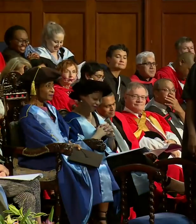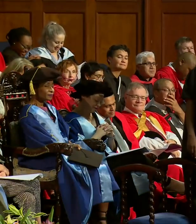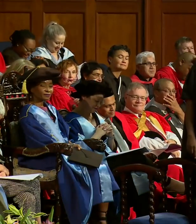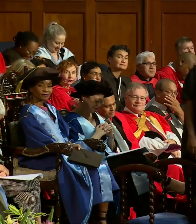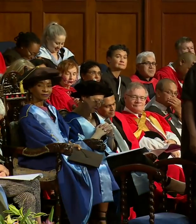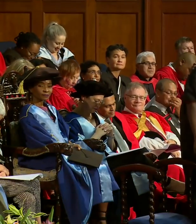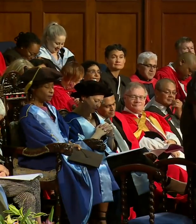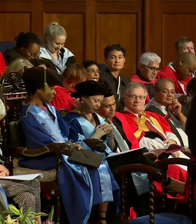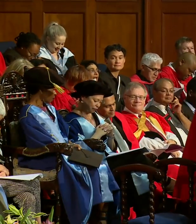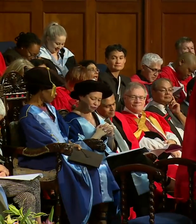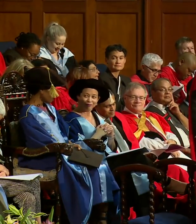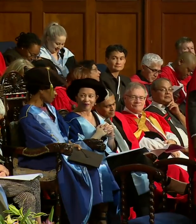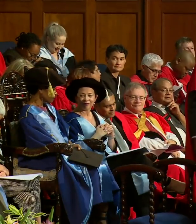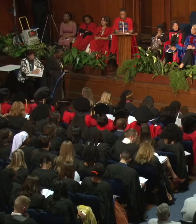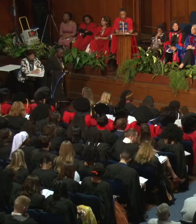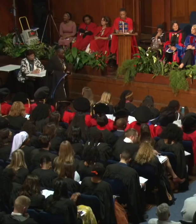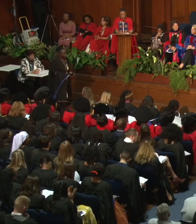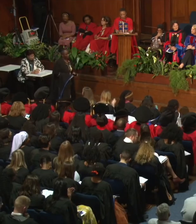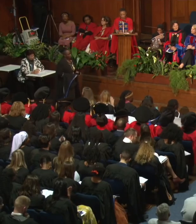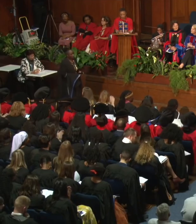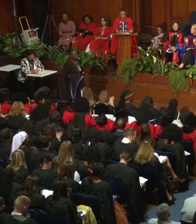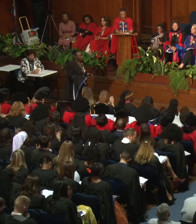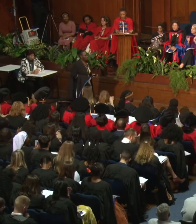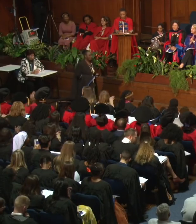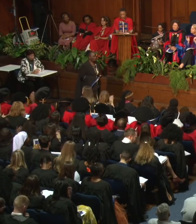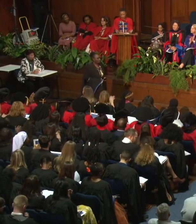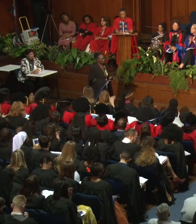Mary Babirwe Kaketo.